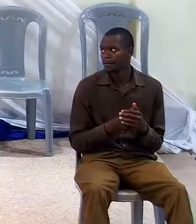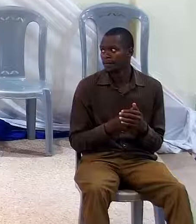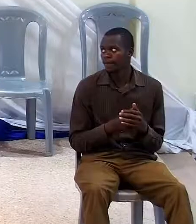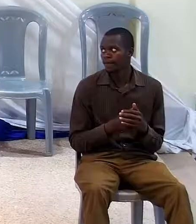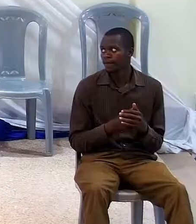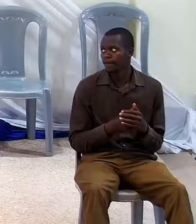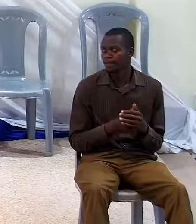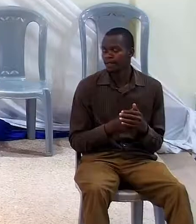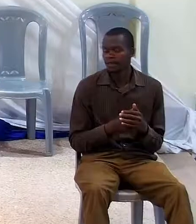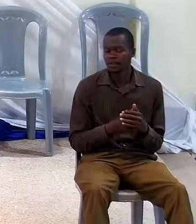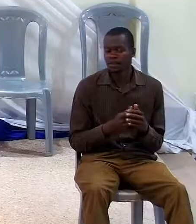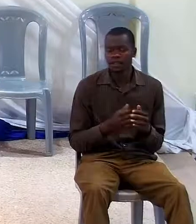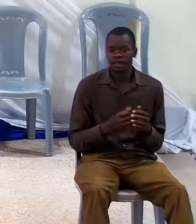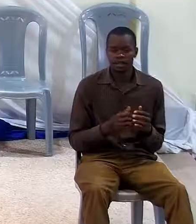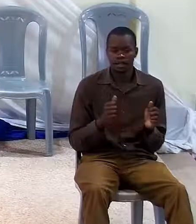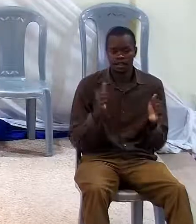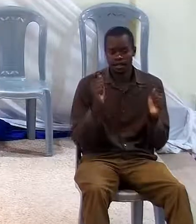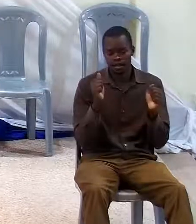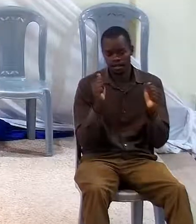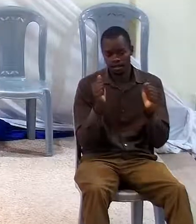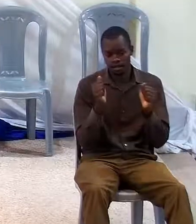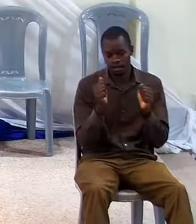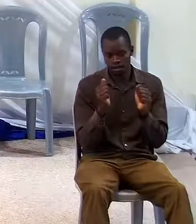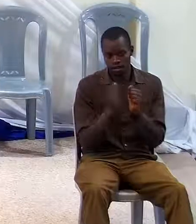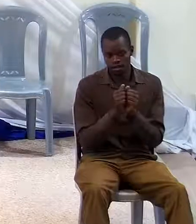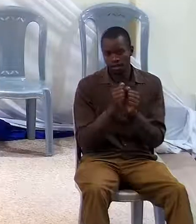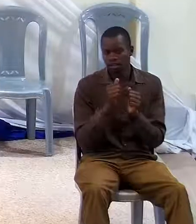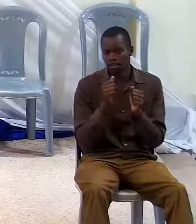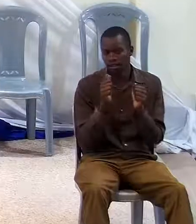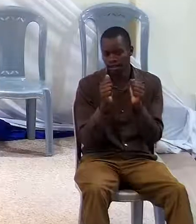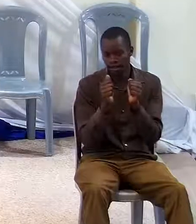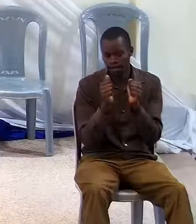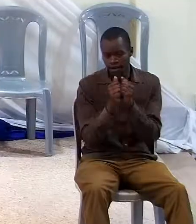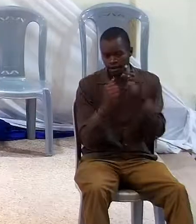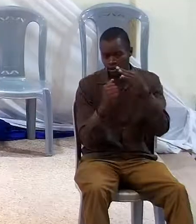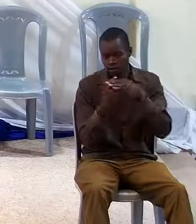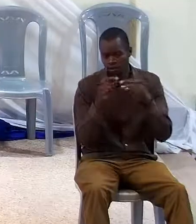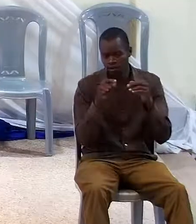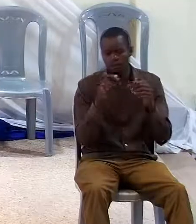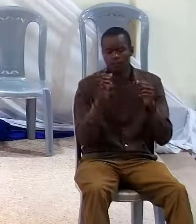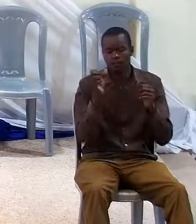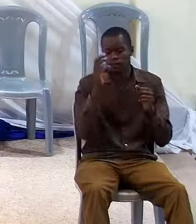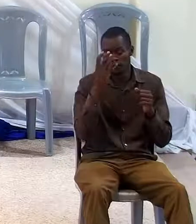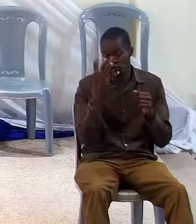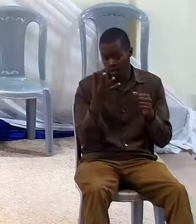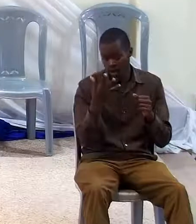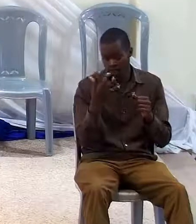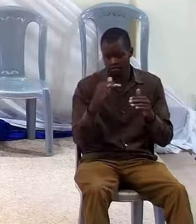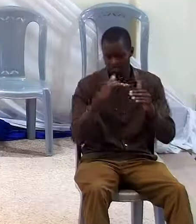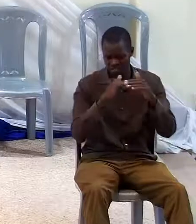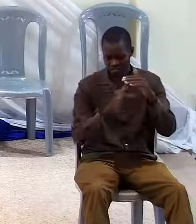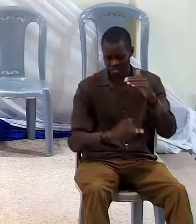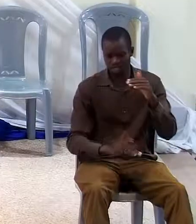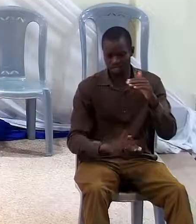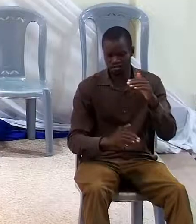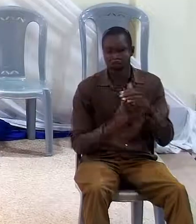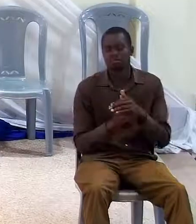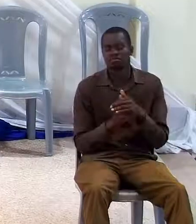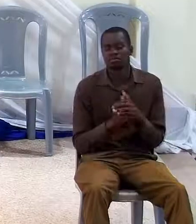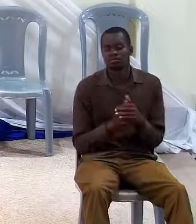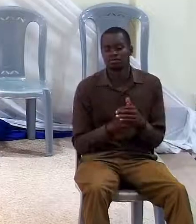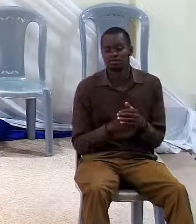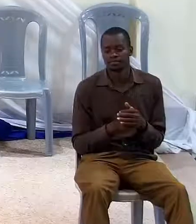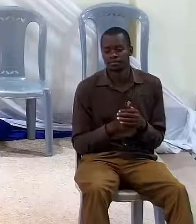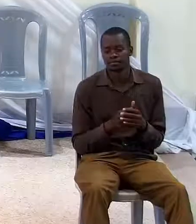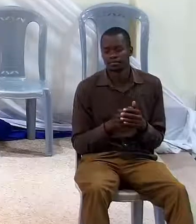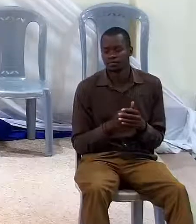an underweight. Underweight, a body mass index of less than 18.5, that is underweight. Underweight also has